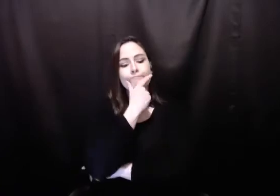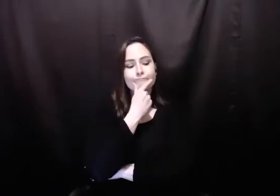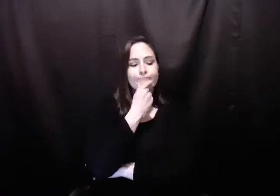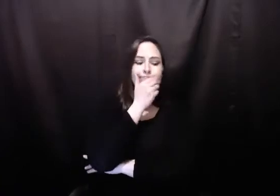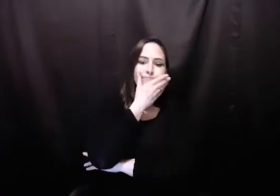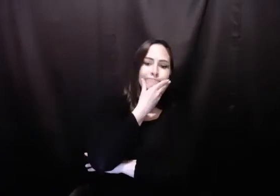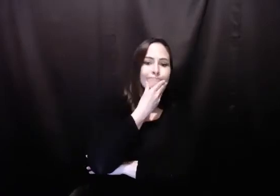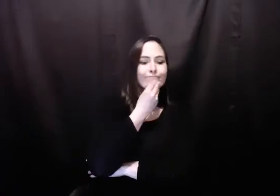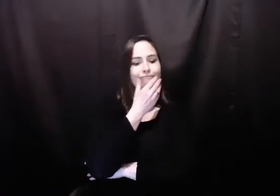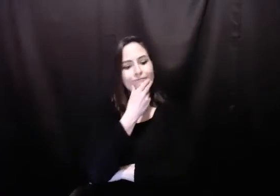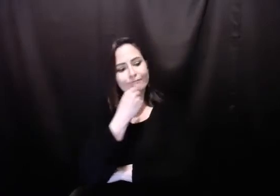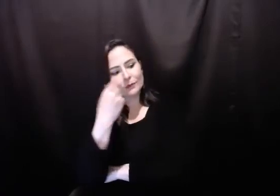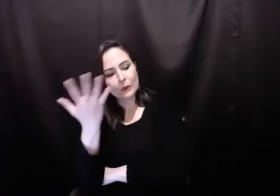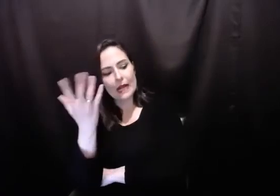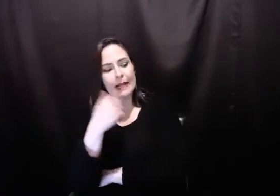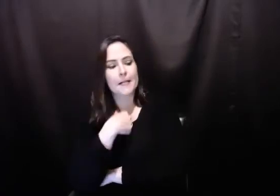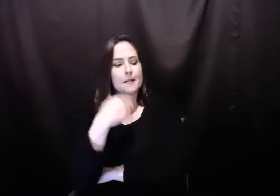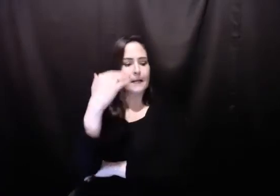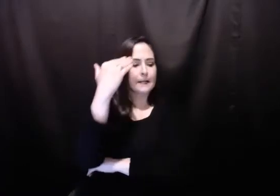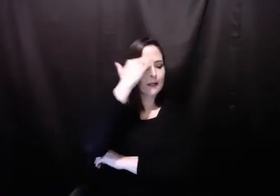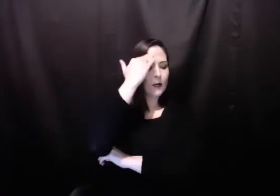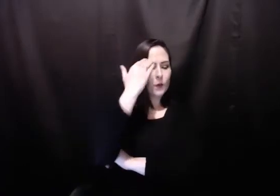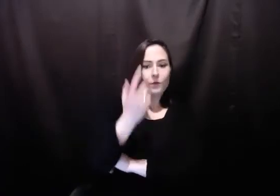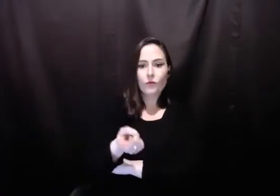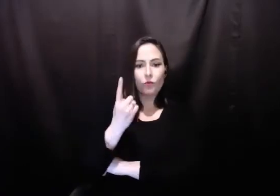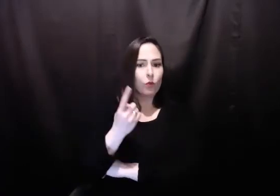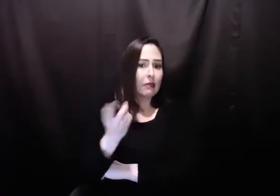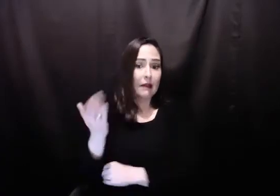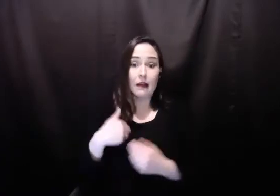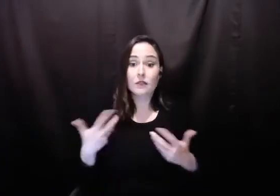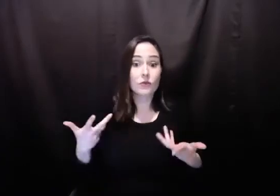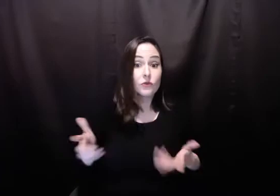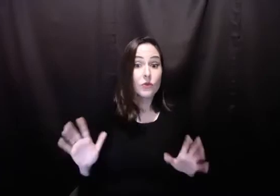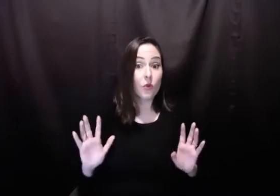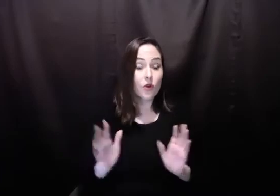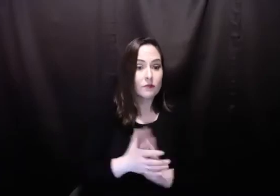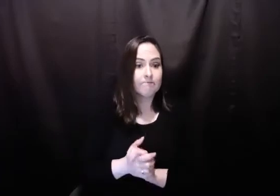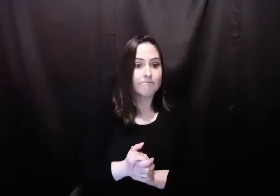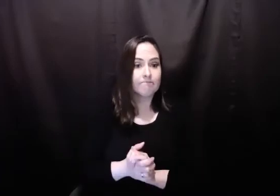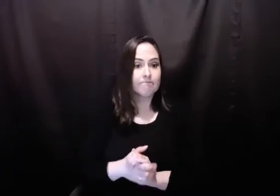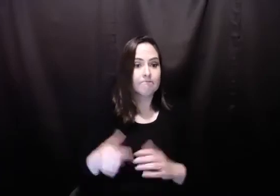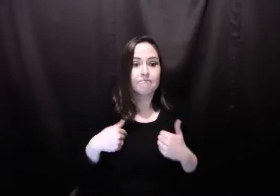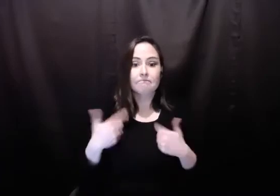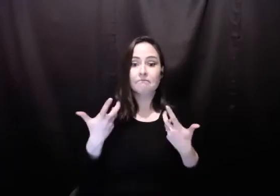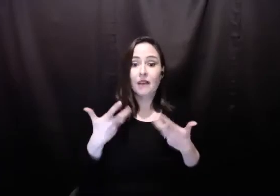want to be waterboarded." And I'm like, "All right, to forget this conversation. You're not taking it seriously.